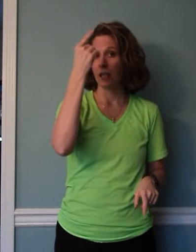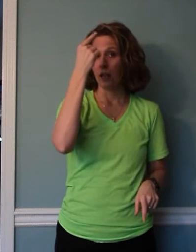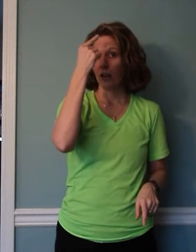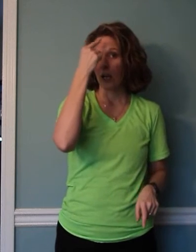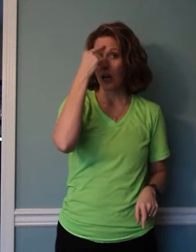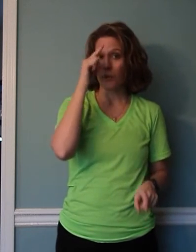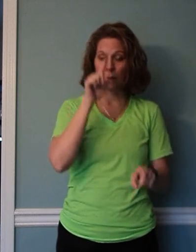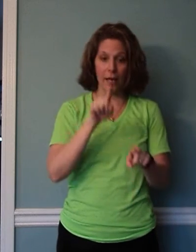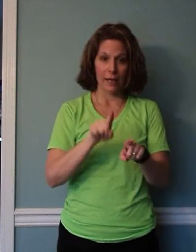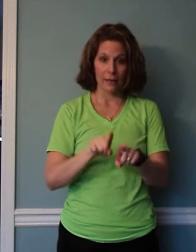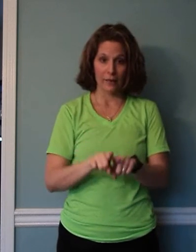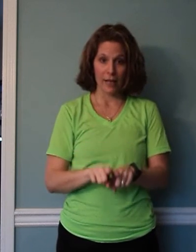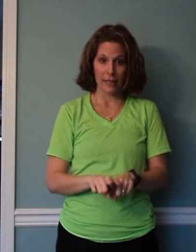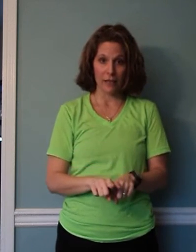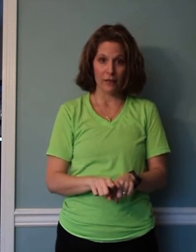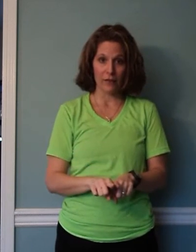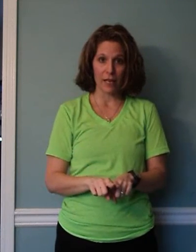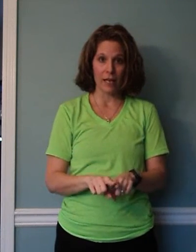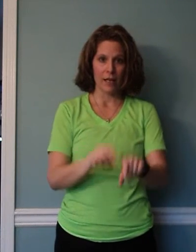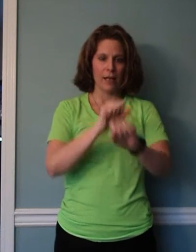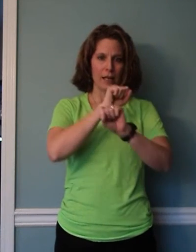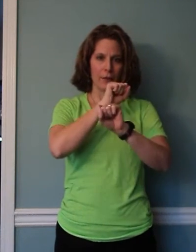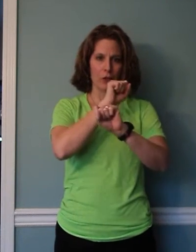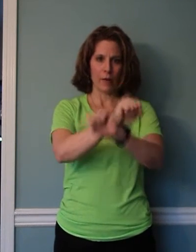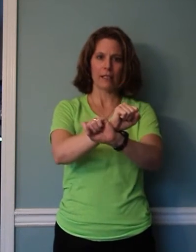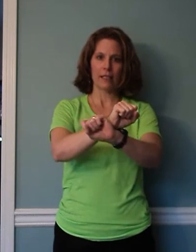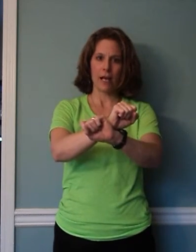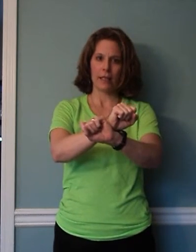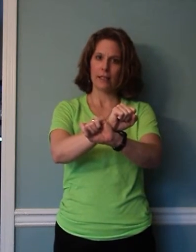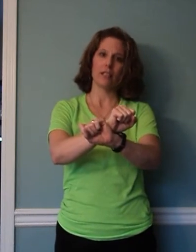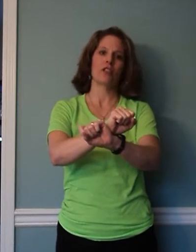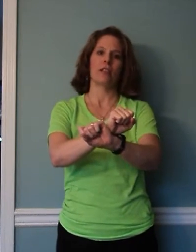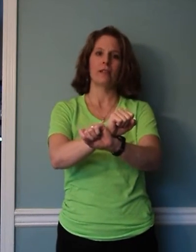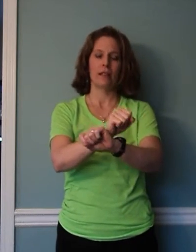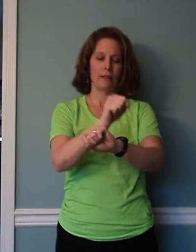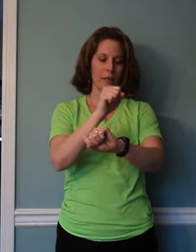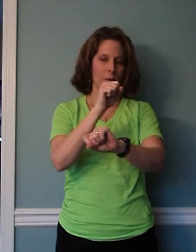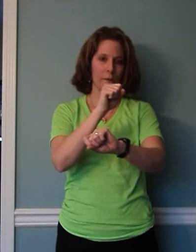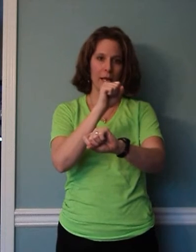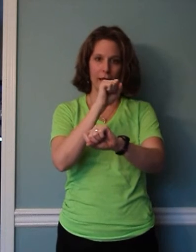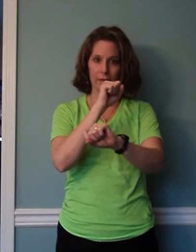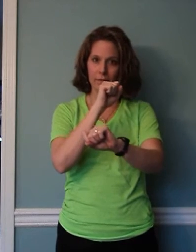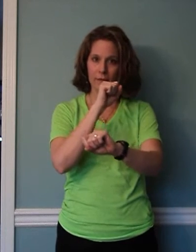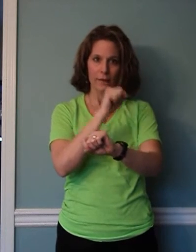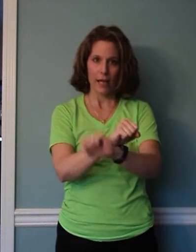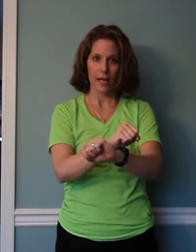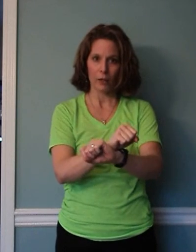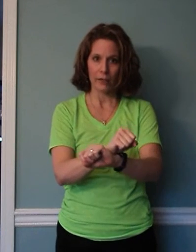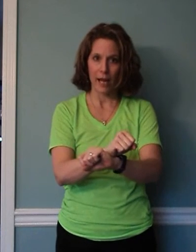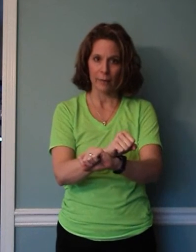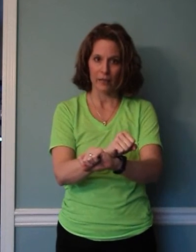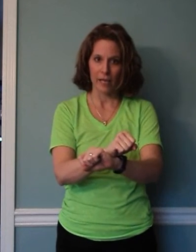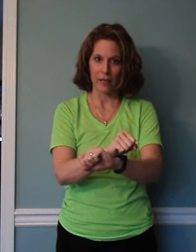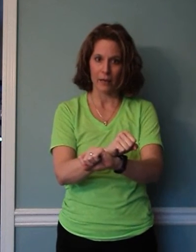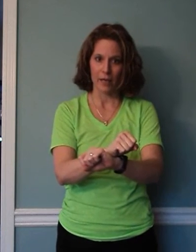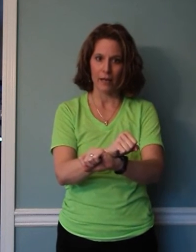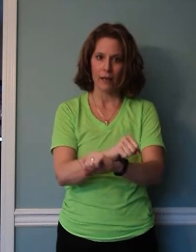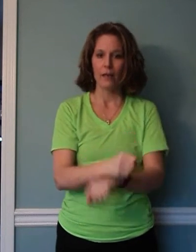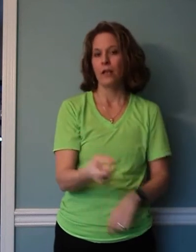the Compromise of 1850 and the Dred Scott Decision, kind of like we're being held captive again, okay?